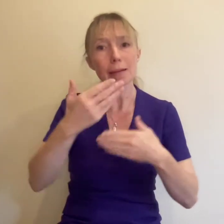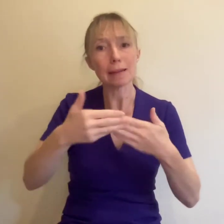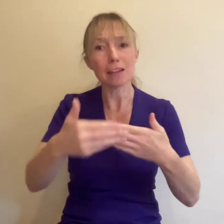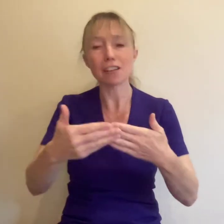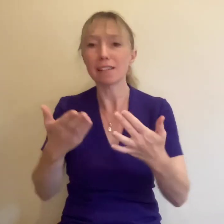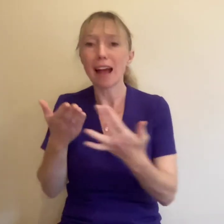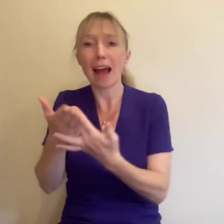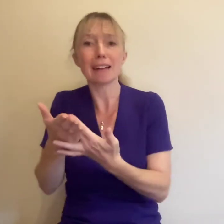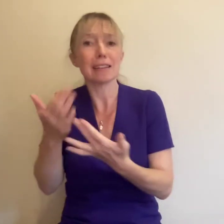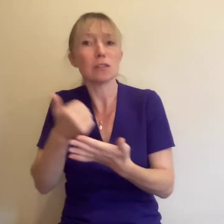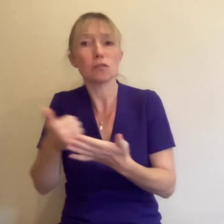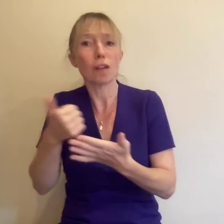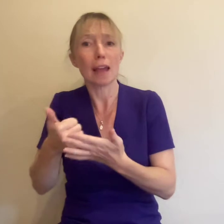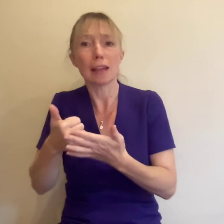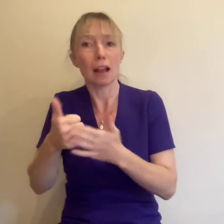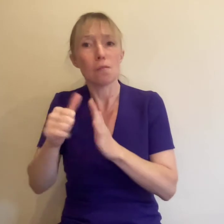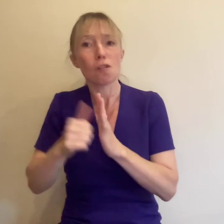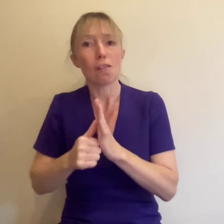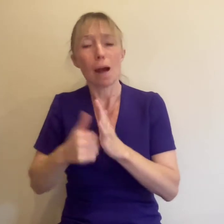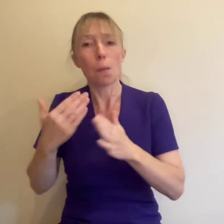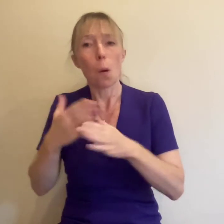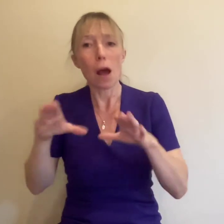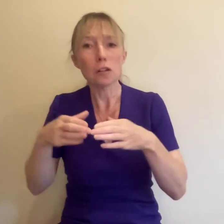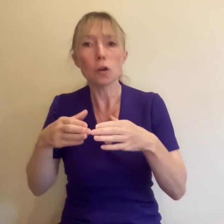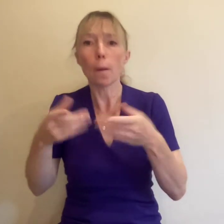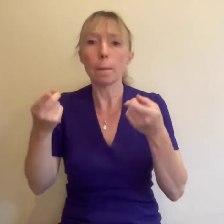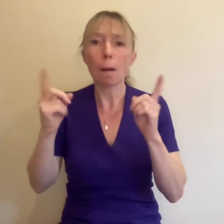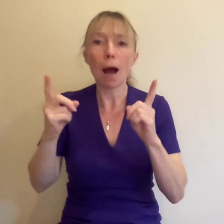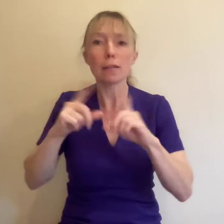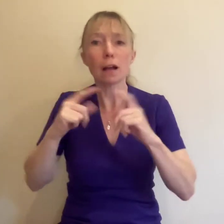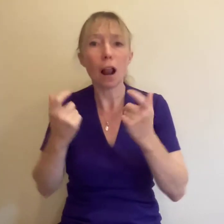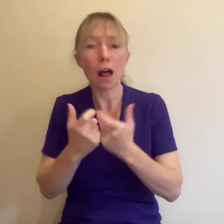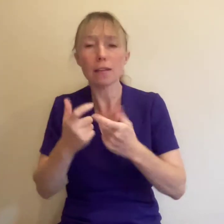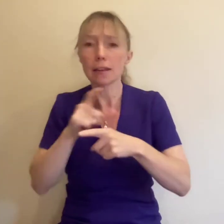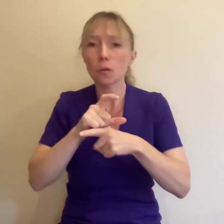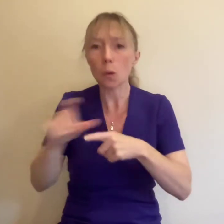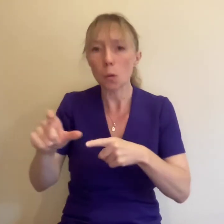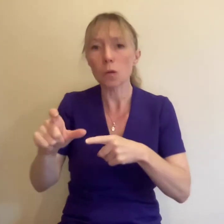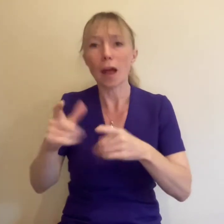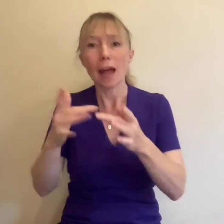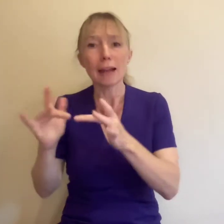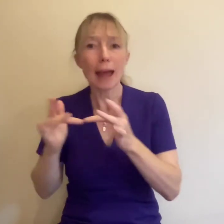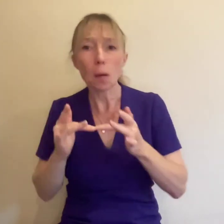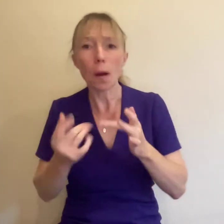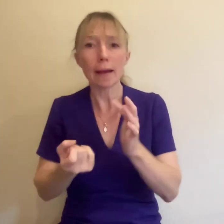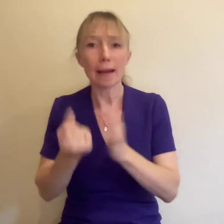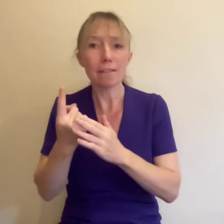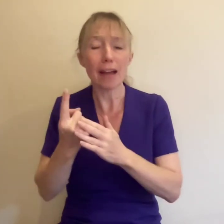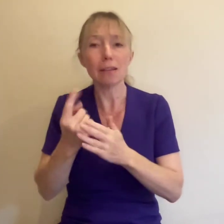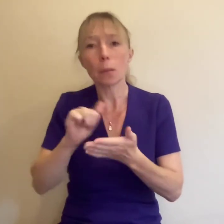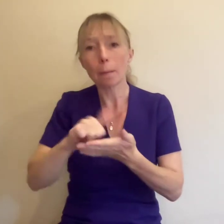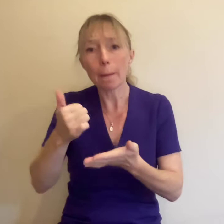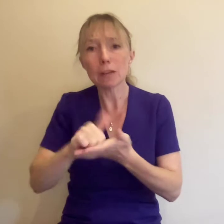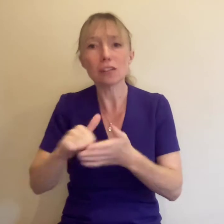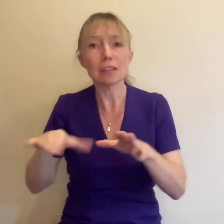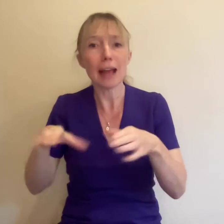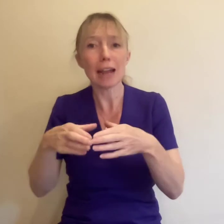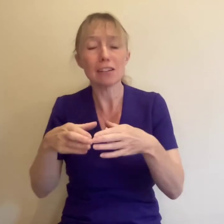workshops, masterclasses, courses, networking events with publishers and agents, and opportunities.